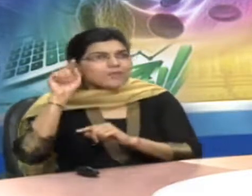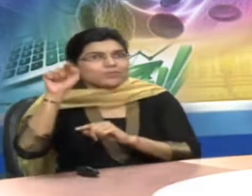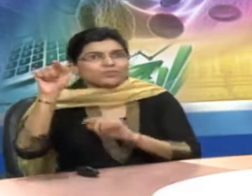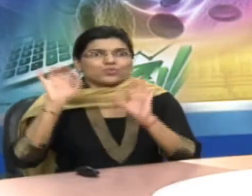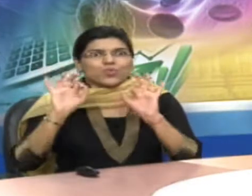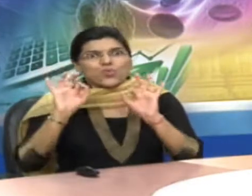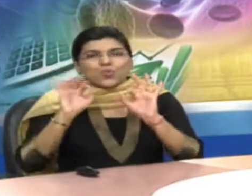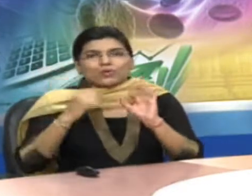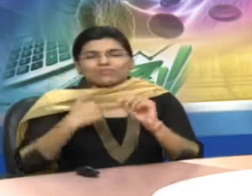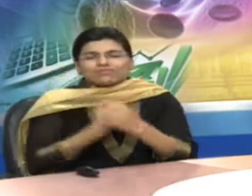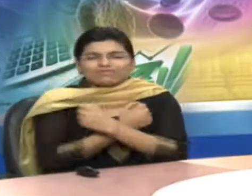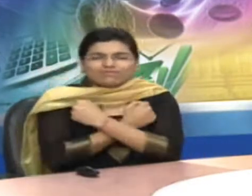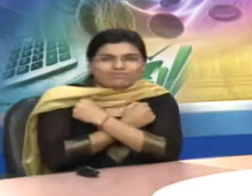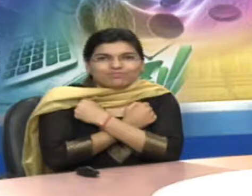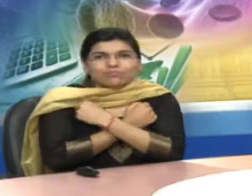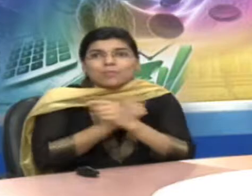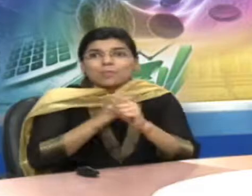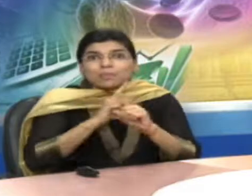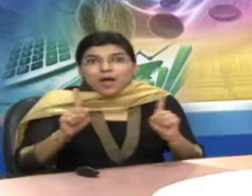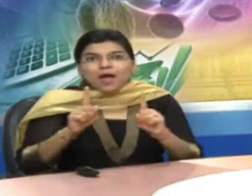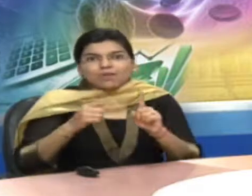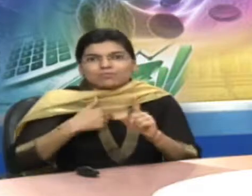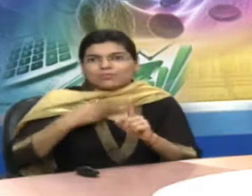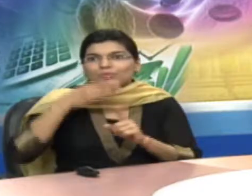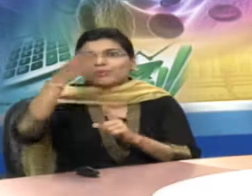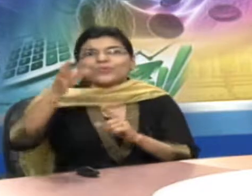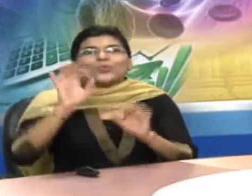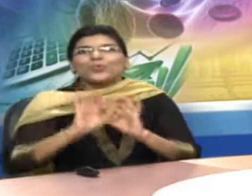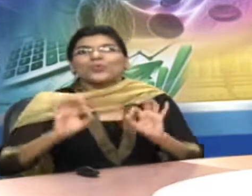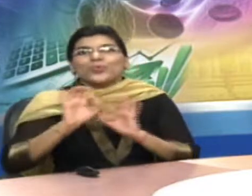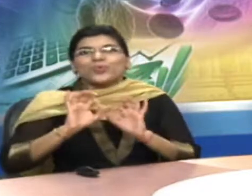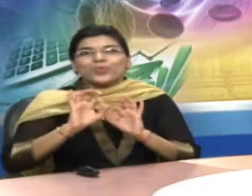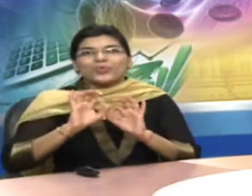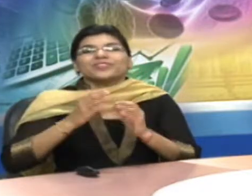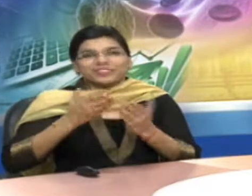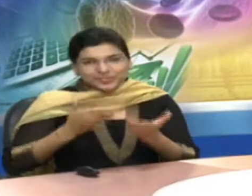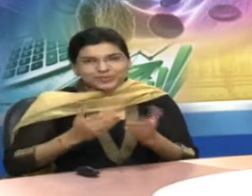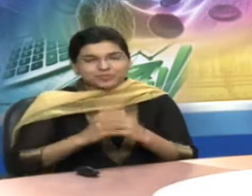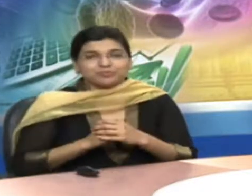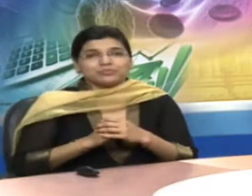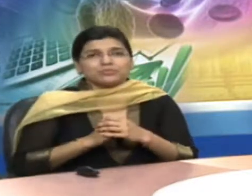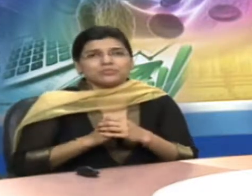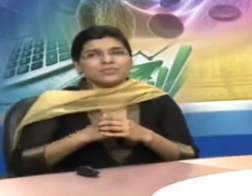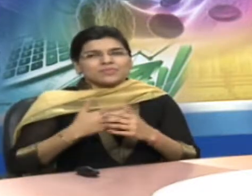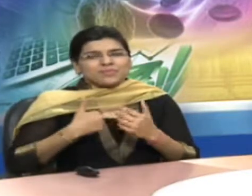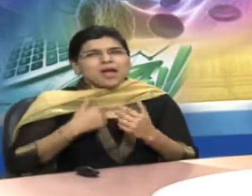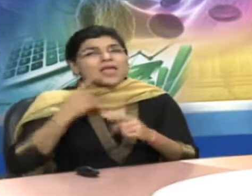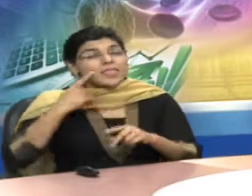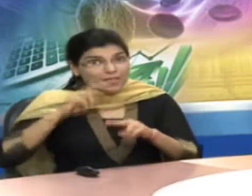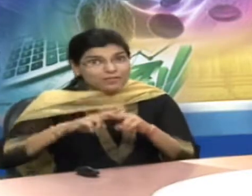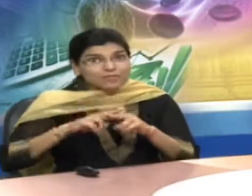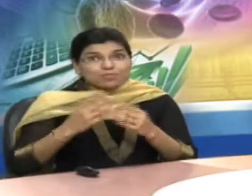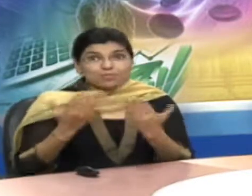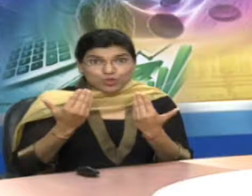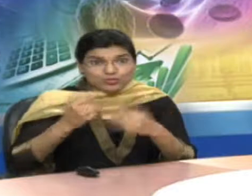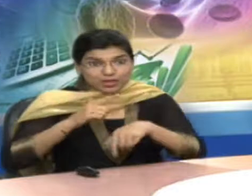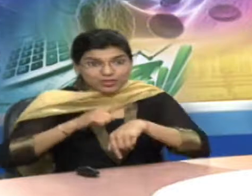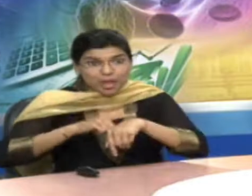different places which are really famous, but I have not yet seen